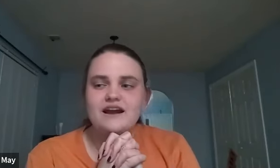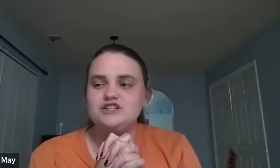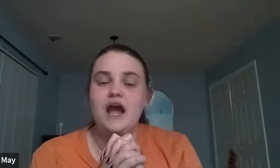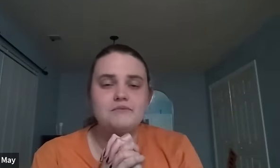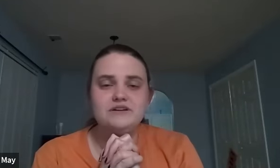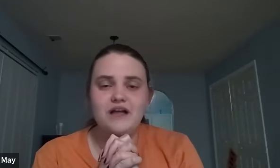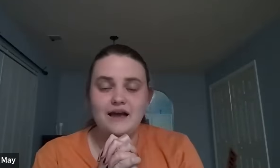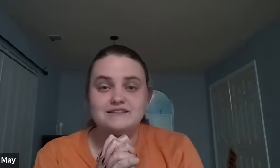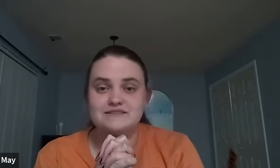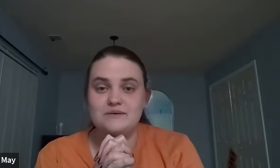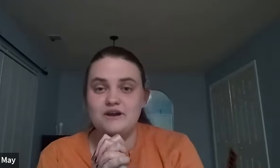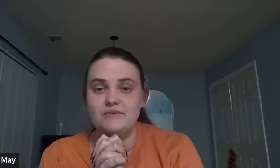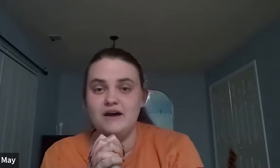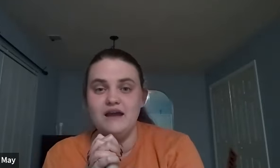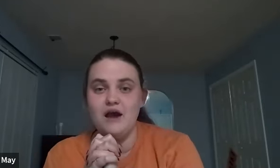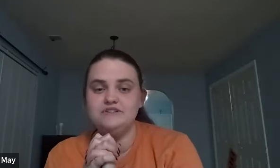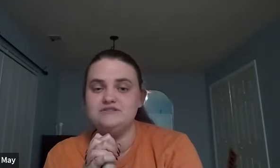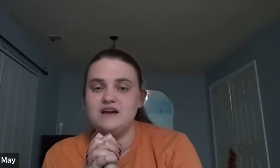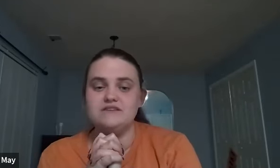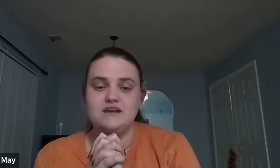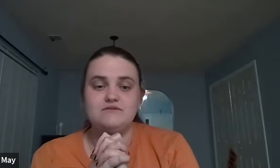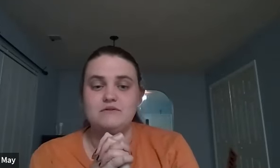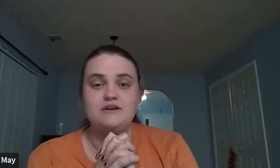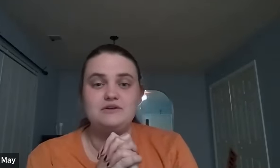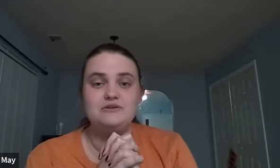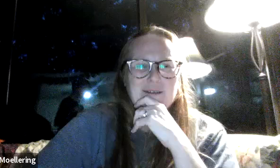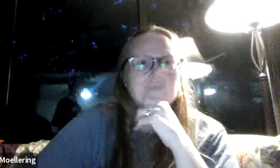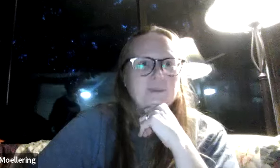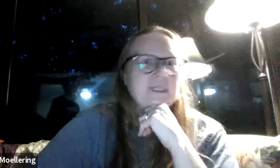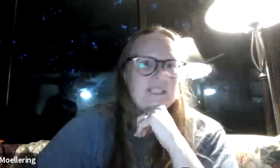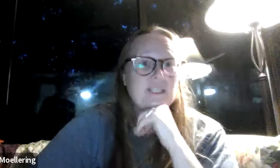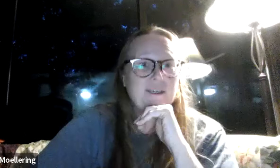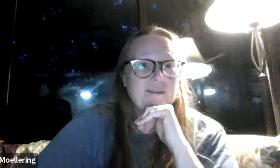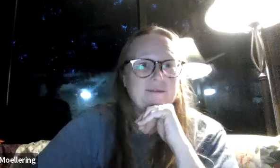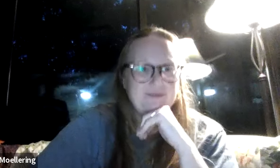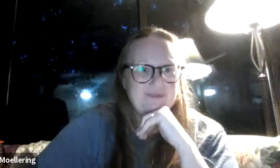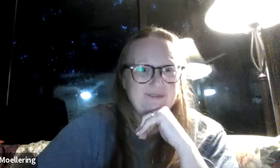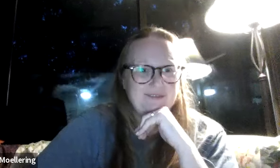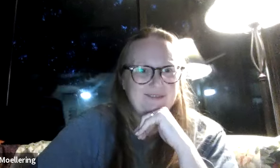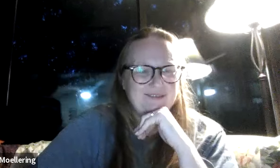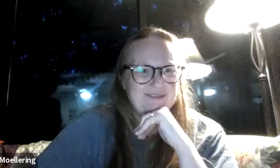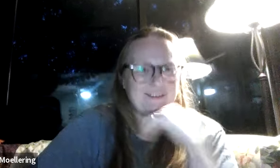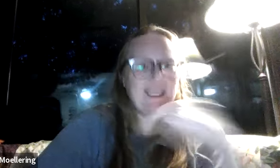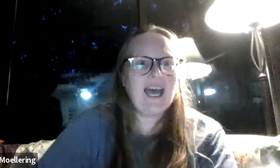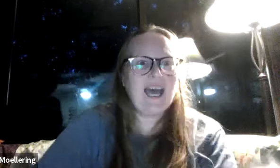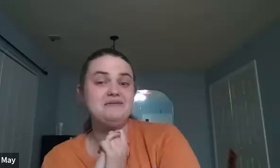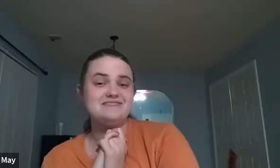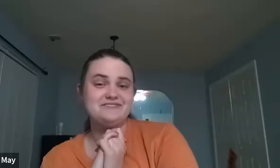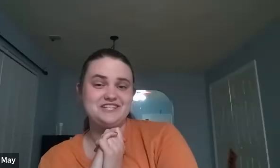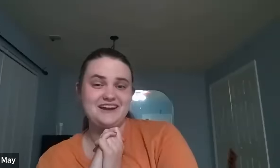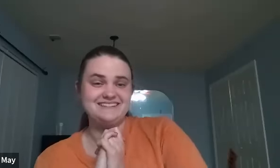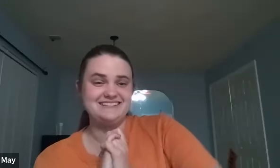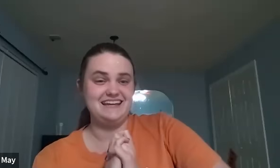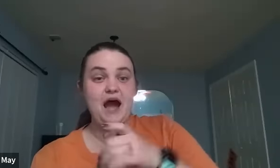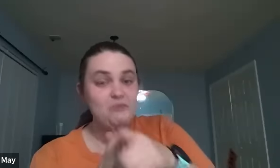actually. I'm gonna ask someone about it. How would you sign the sign for raccoon? But I don't actually know it. I will definitely check and see. I wouldn't